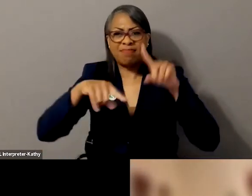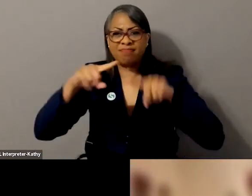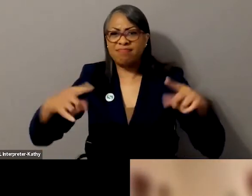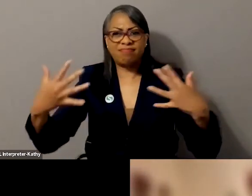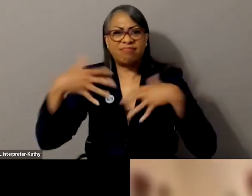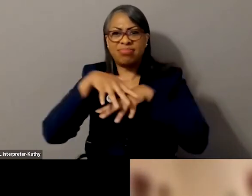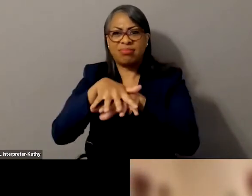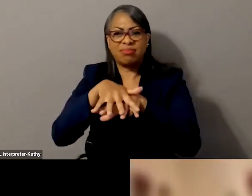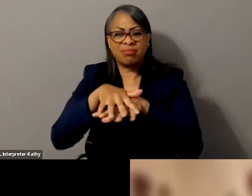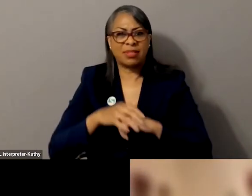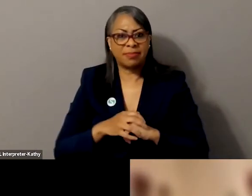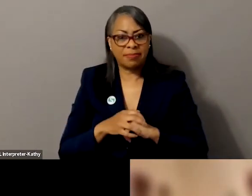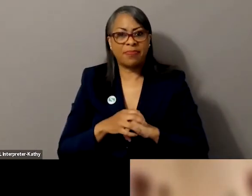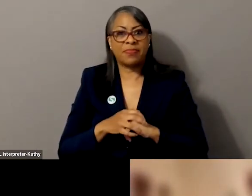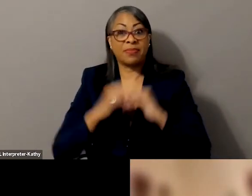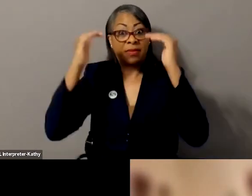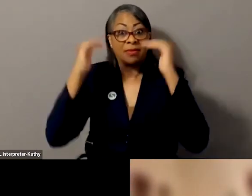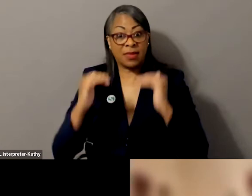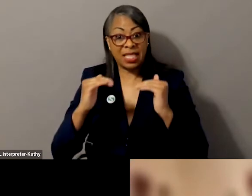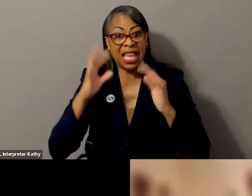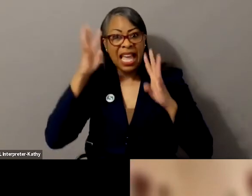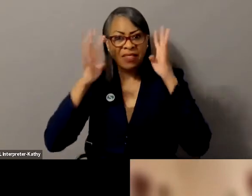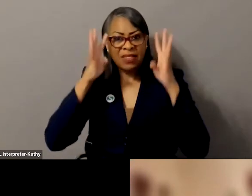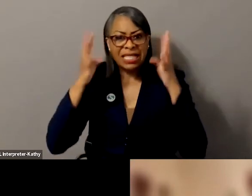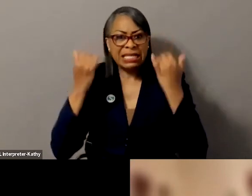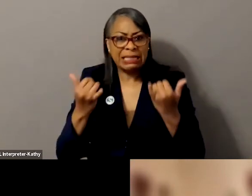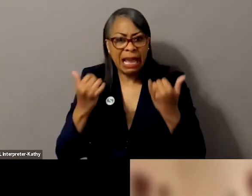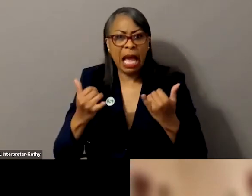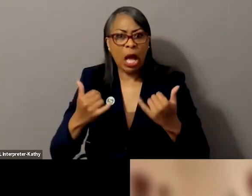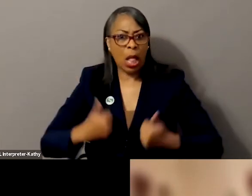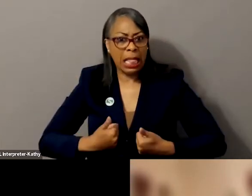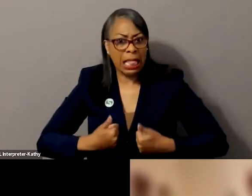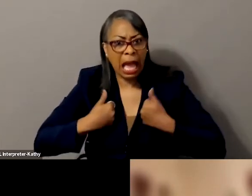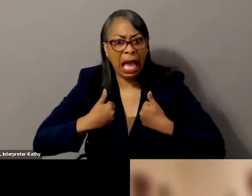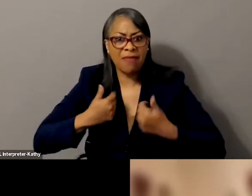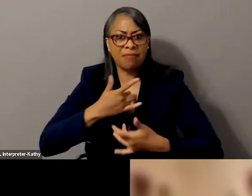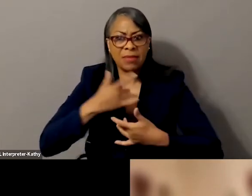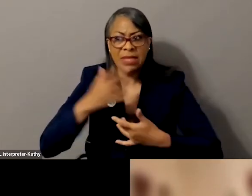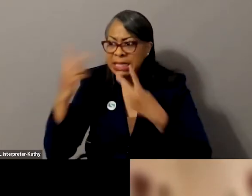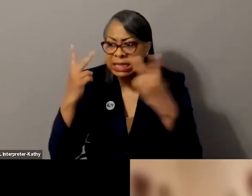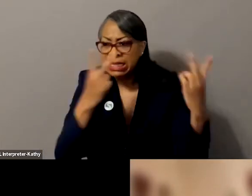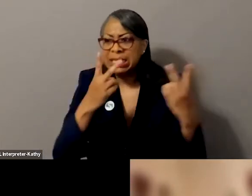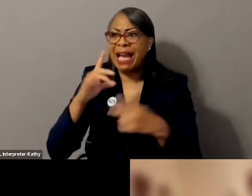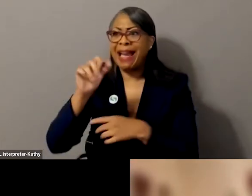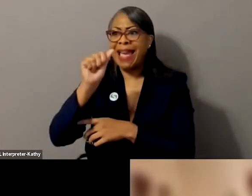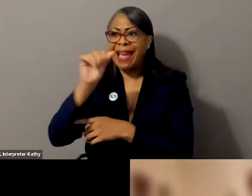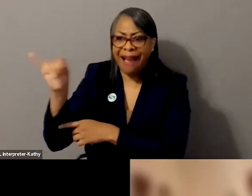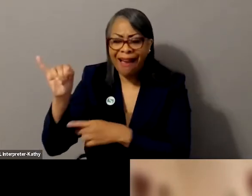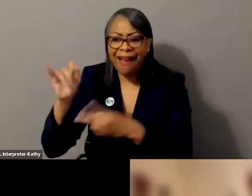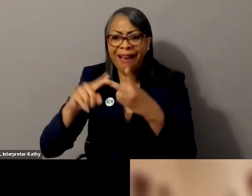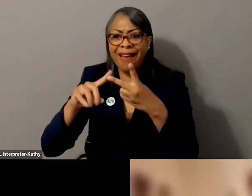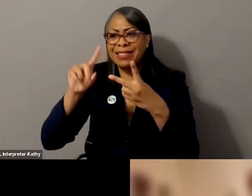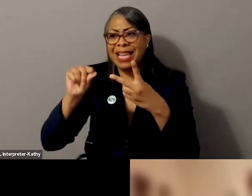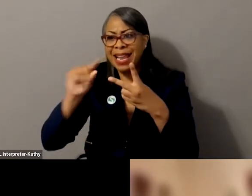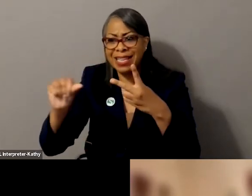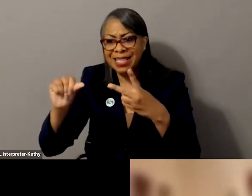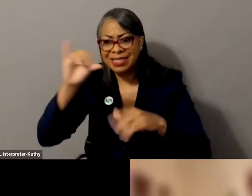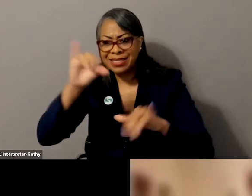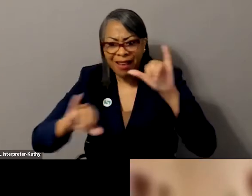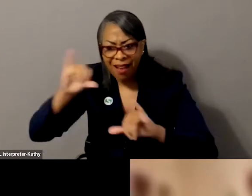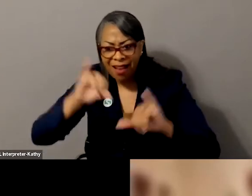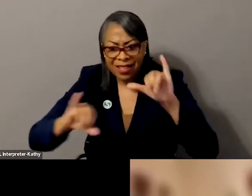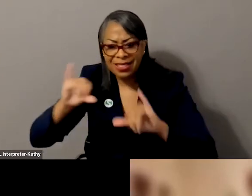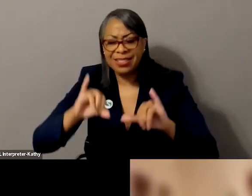Innovations. We are living in a data revolution, if you hadn't noticed. AI, data science, and the ubiquitous nature